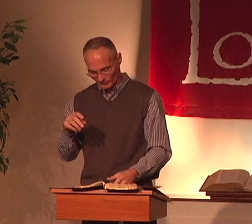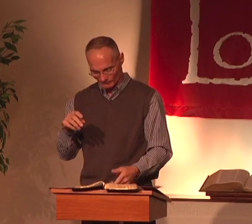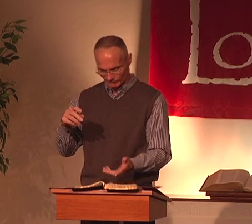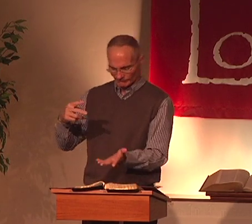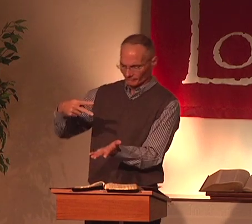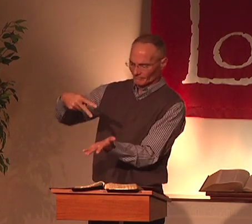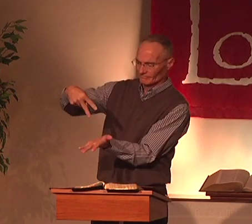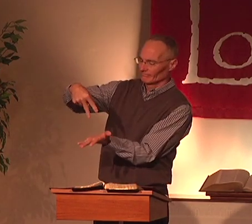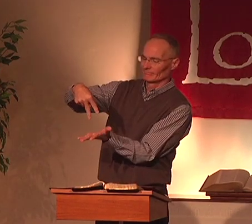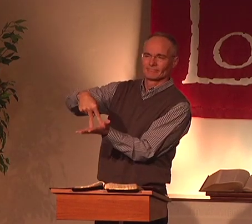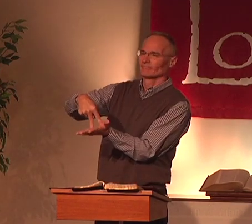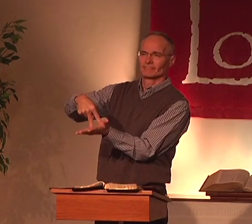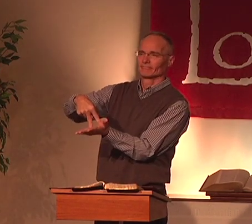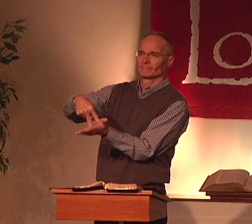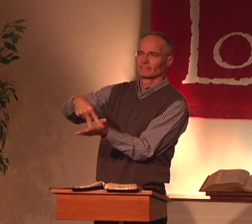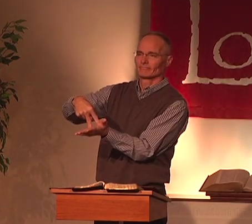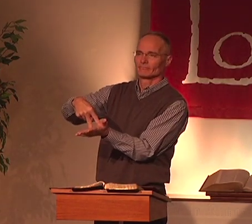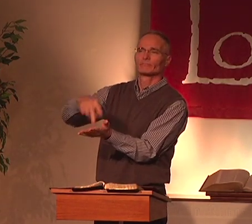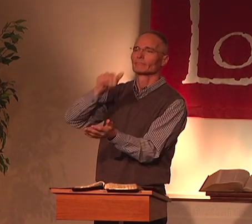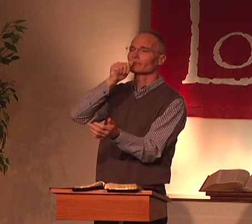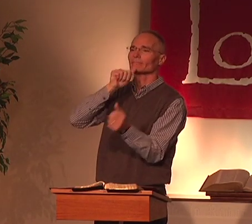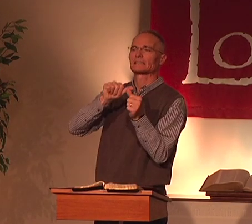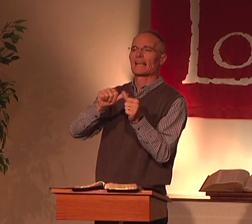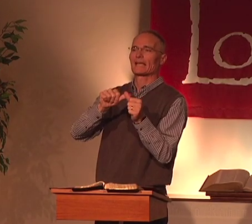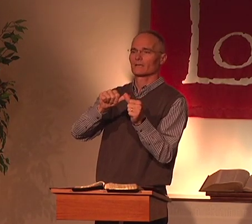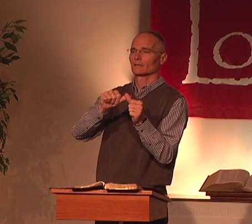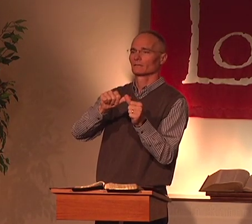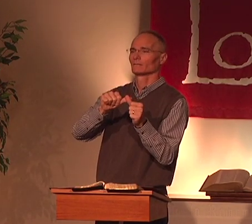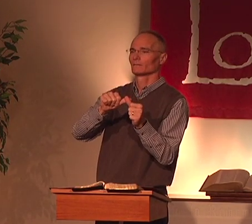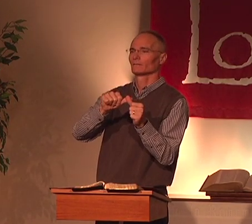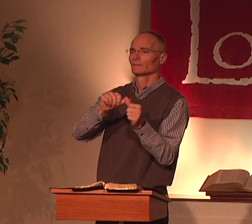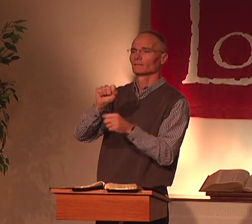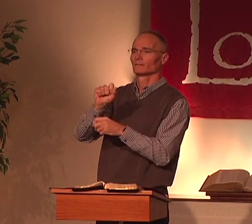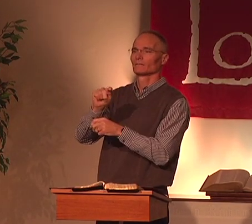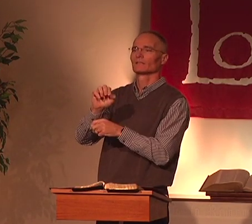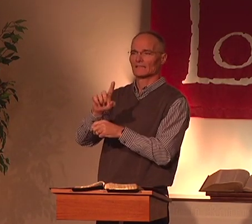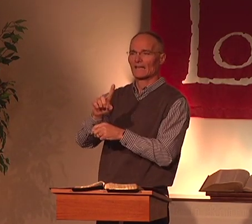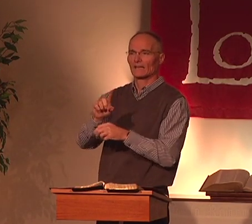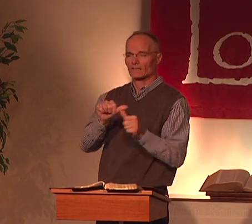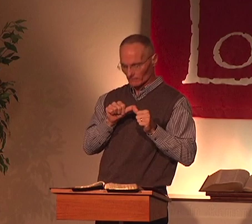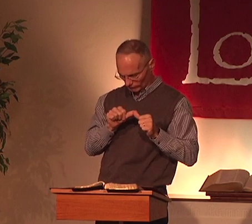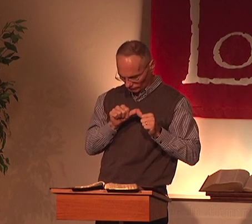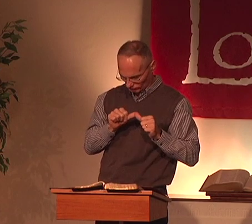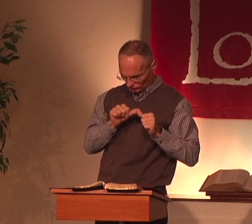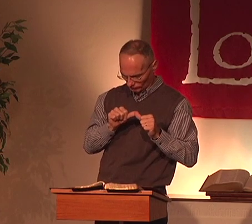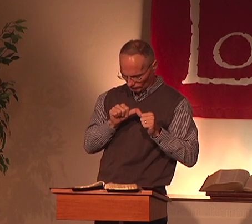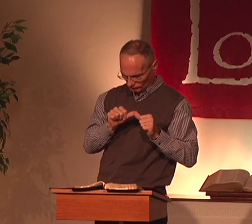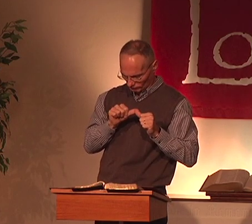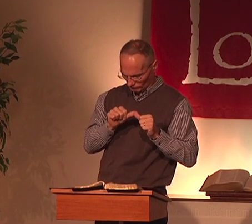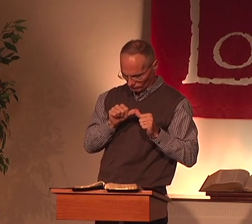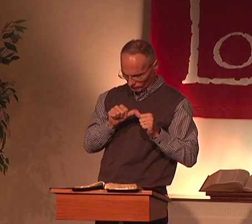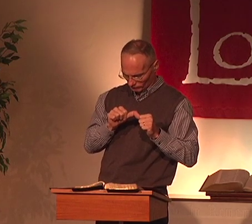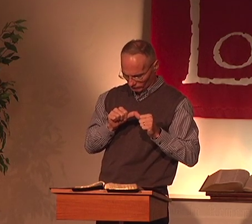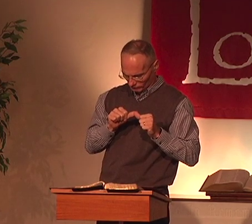stand Not that It means to stand To continue